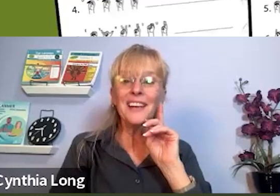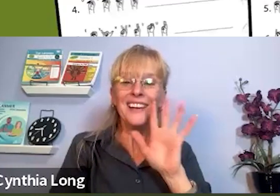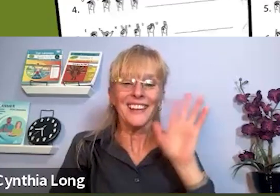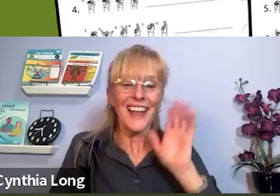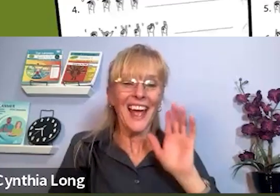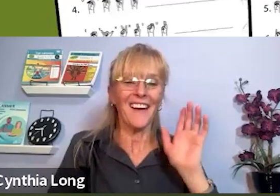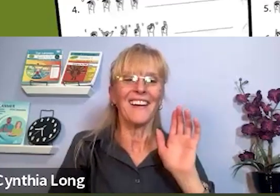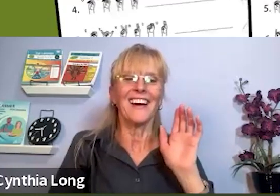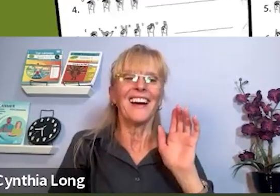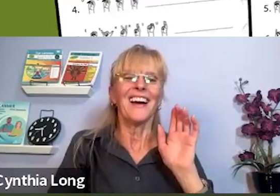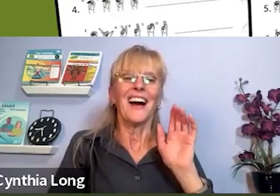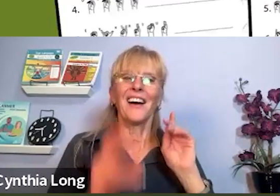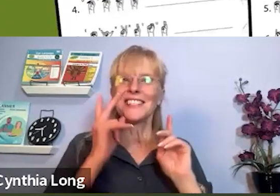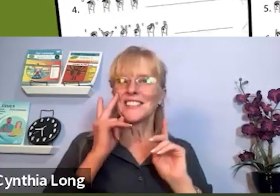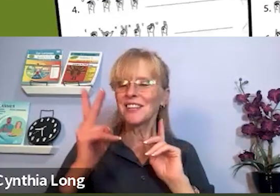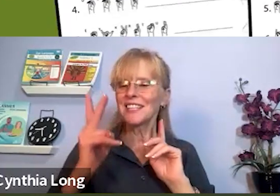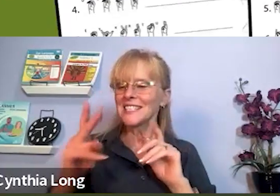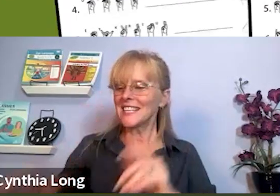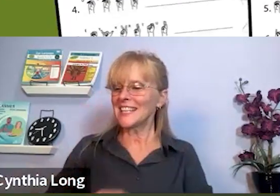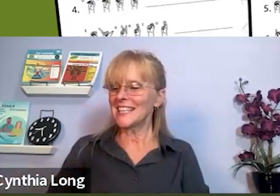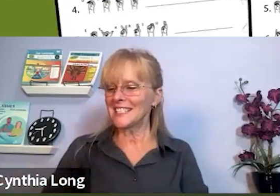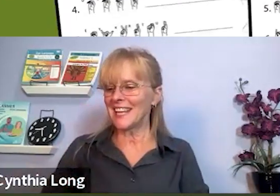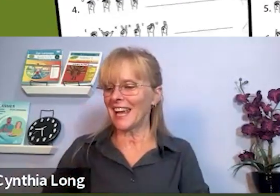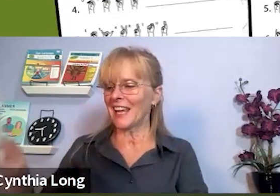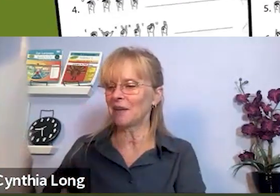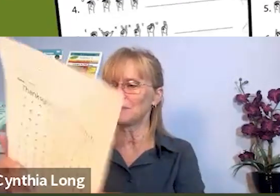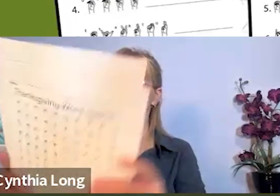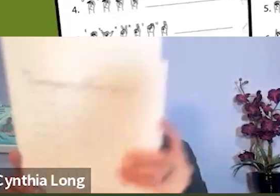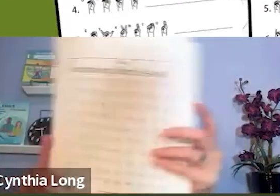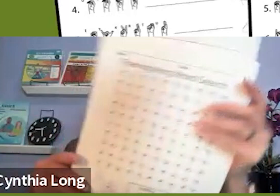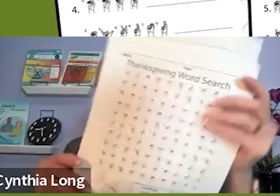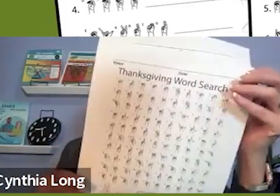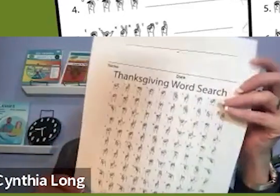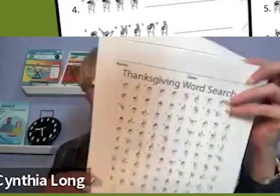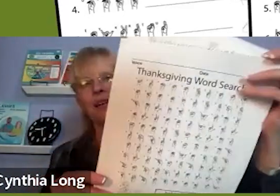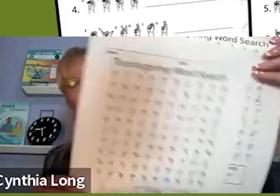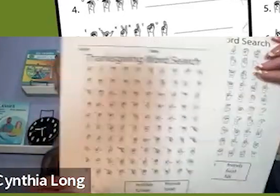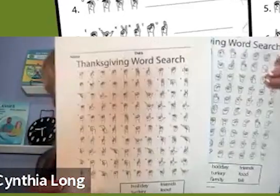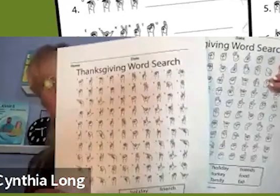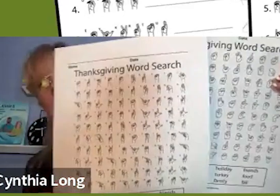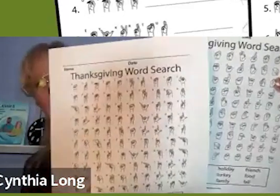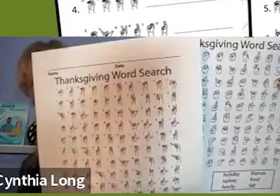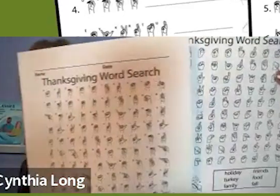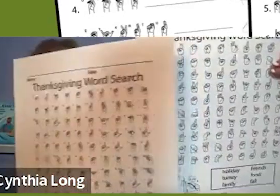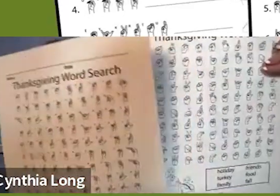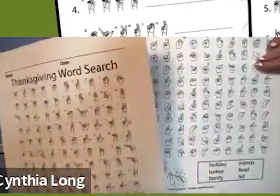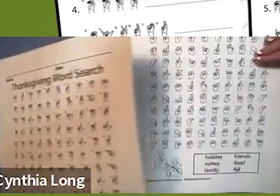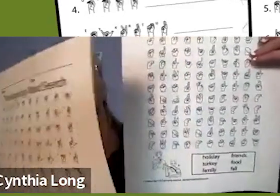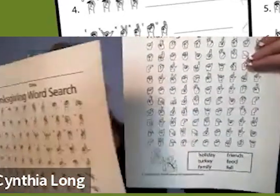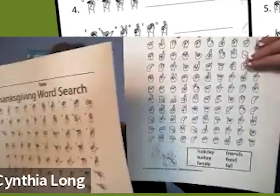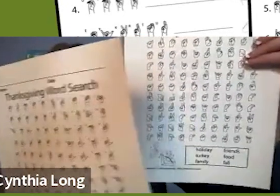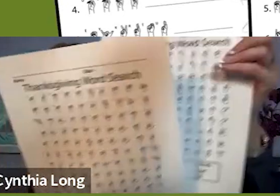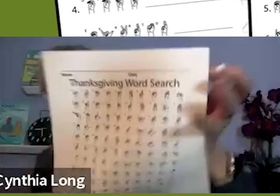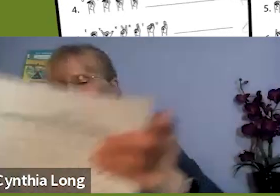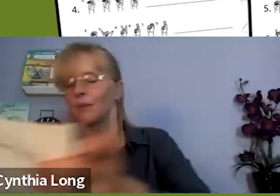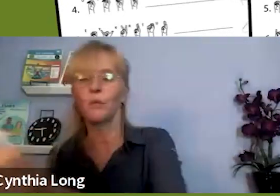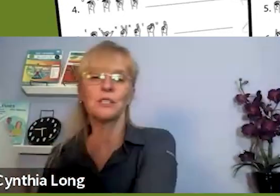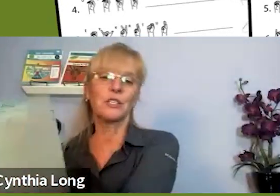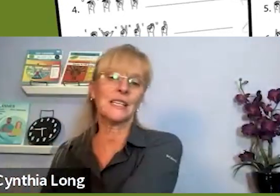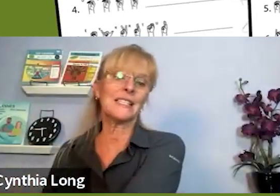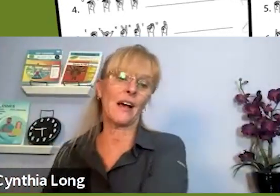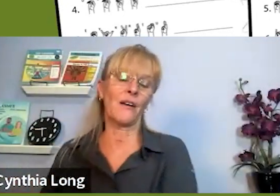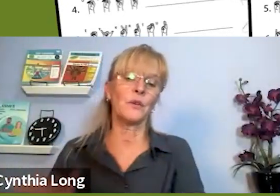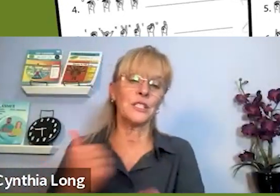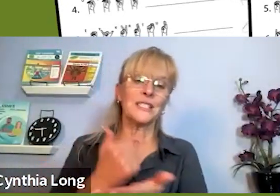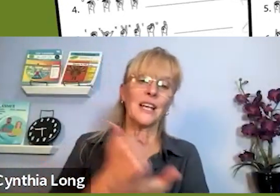Okay, here we go. Now. All right, so you can see these games are done with English and without it as well,